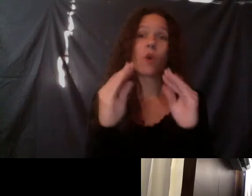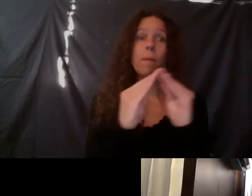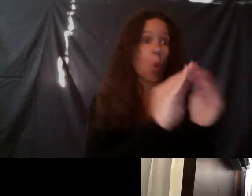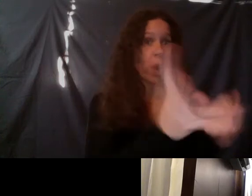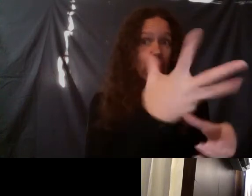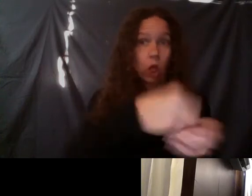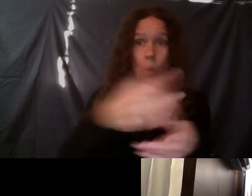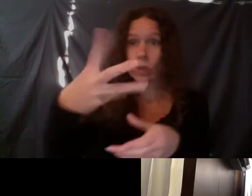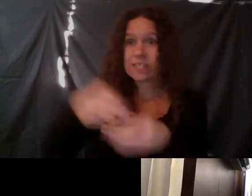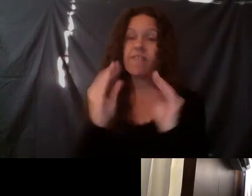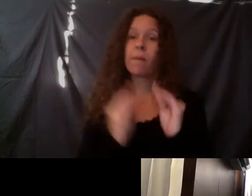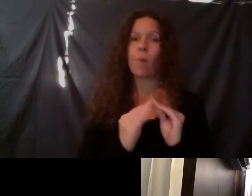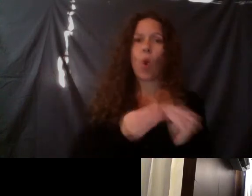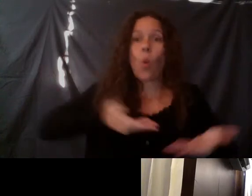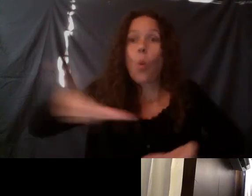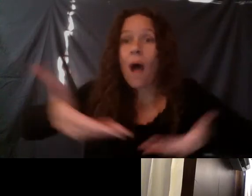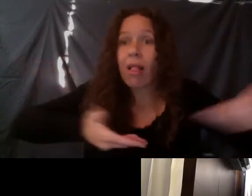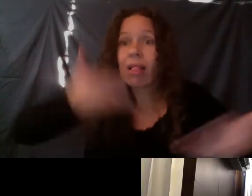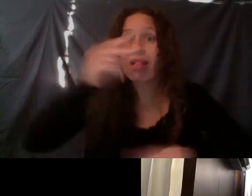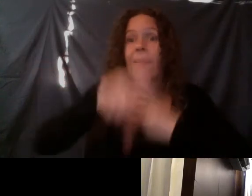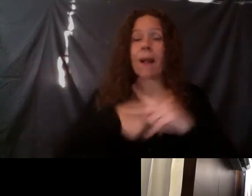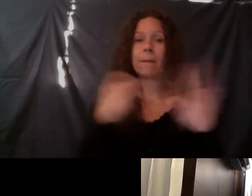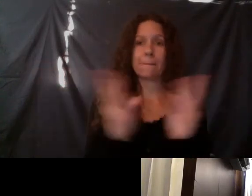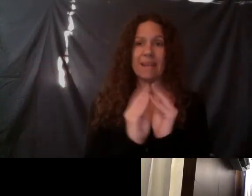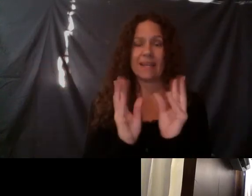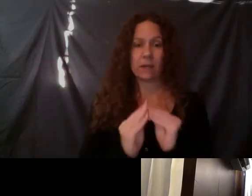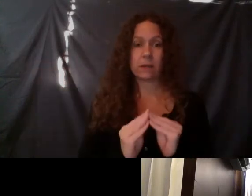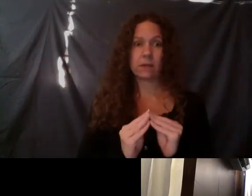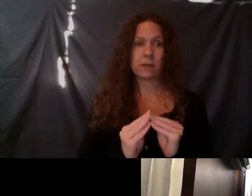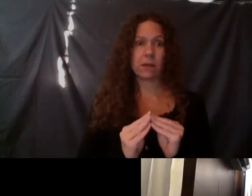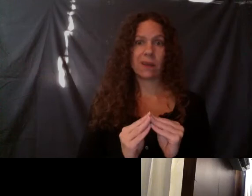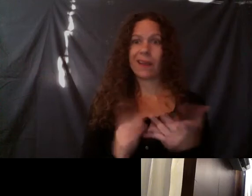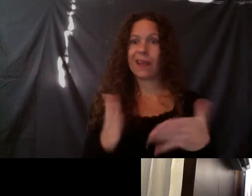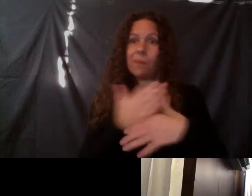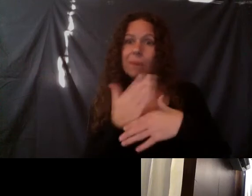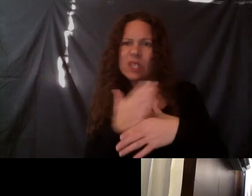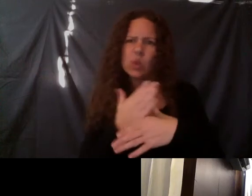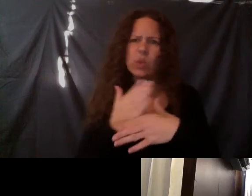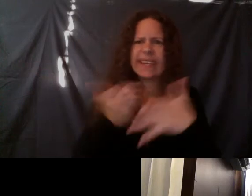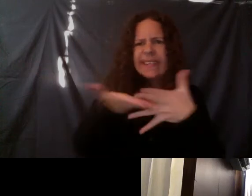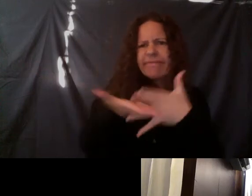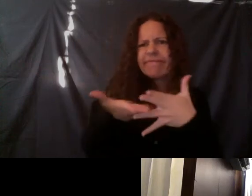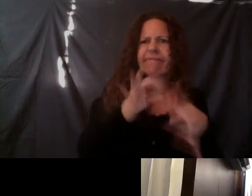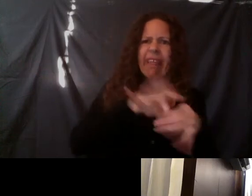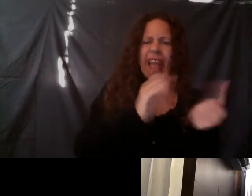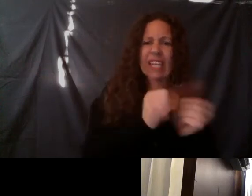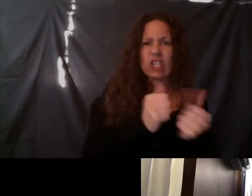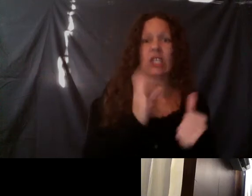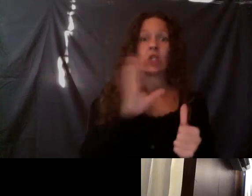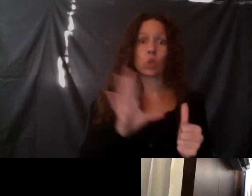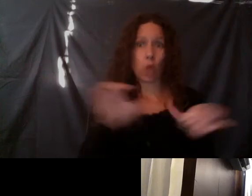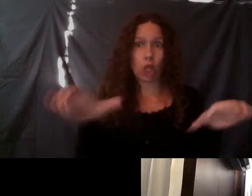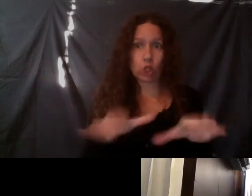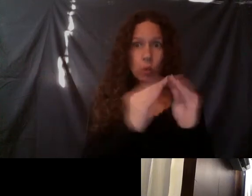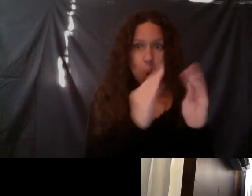meetings, do the type of organizing between elections that help power victories in Arizona and Georgia, and improve our ability